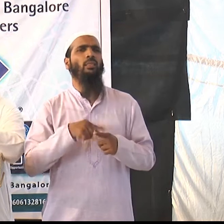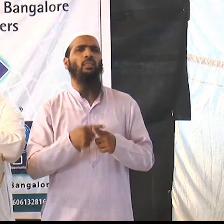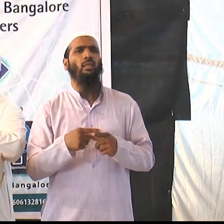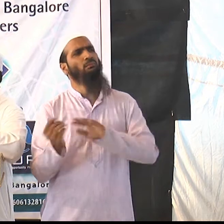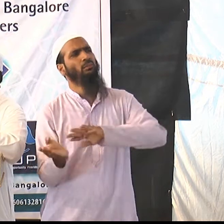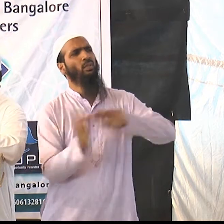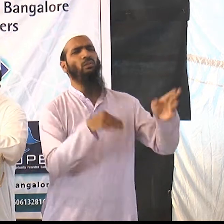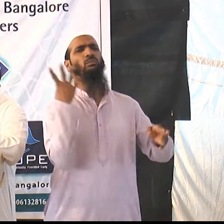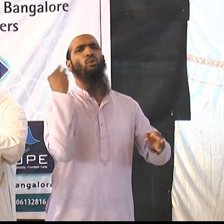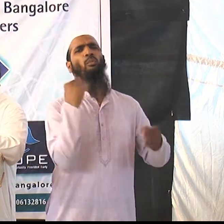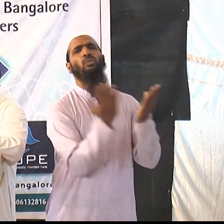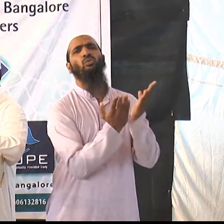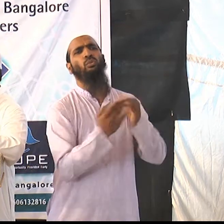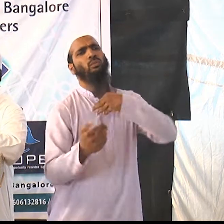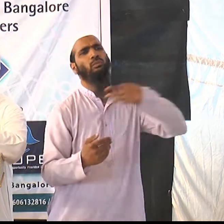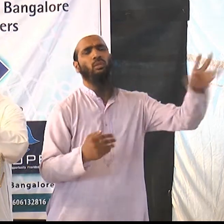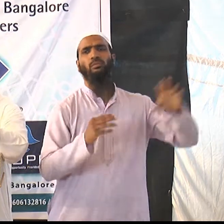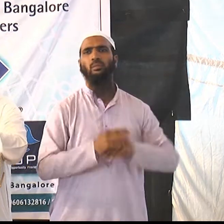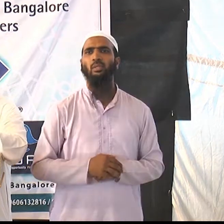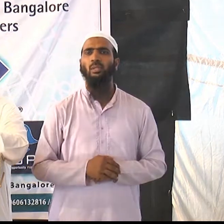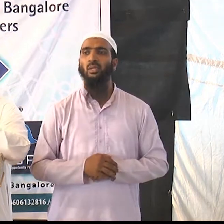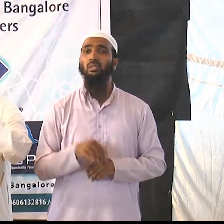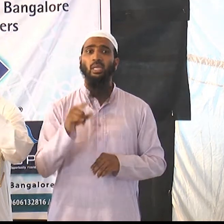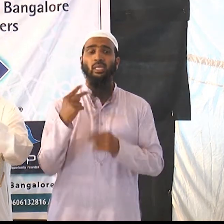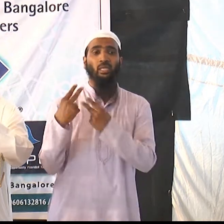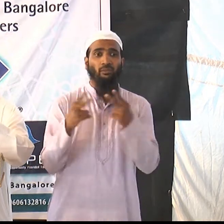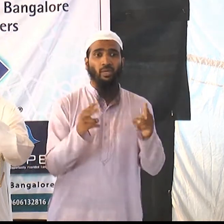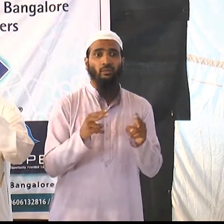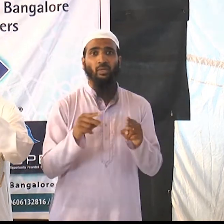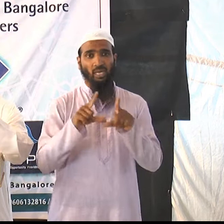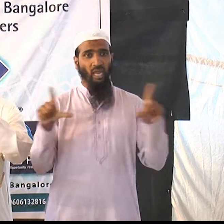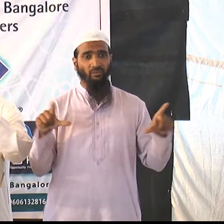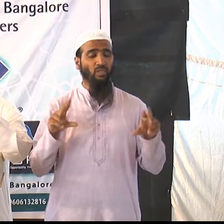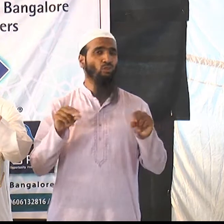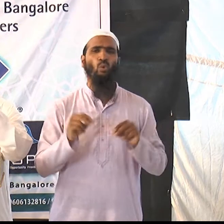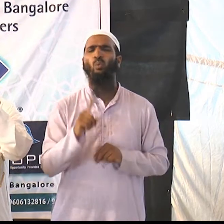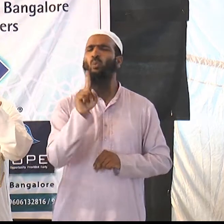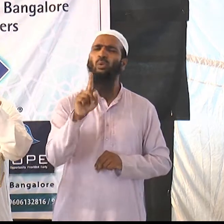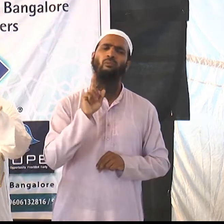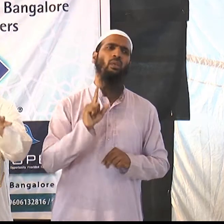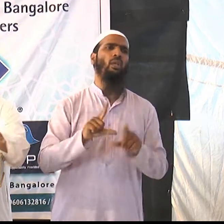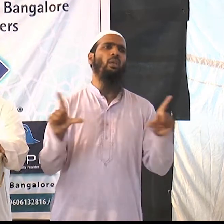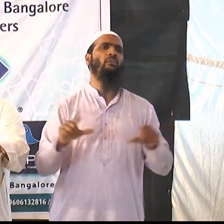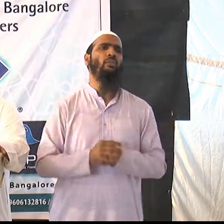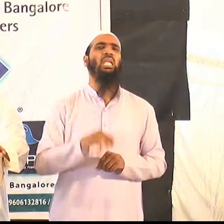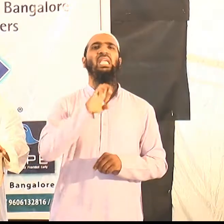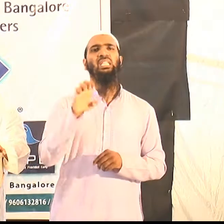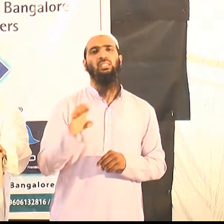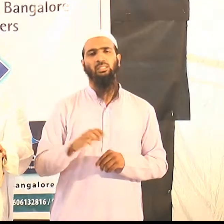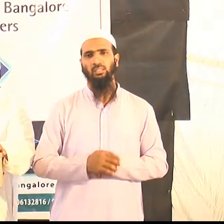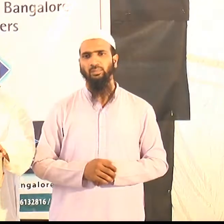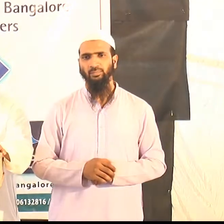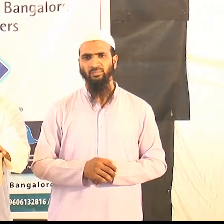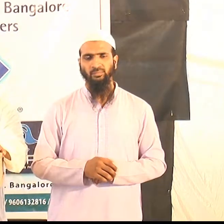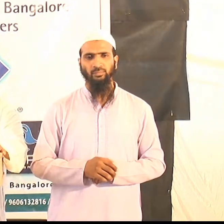skills of one language, that is English. And after 3 years, these children are integrated into a normal school. So